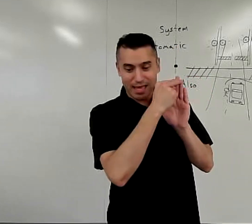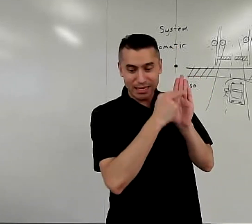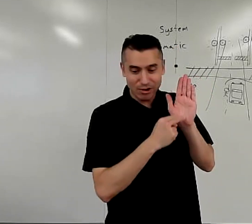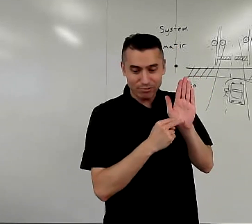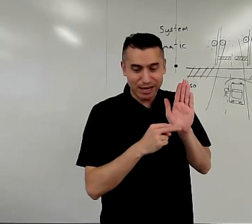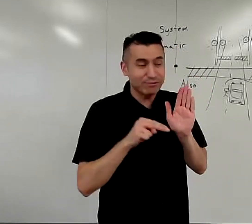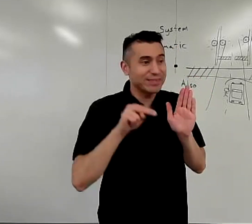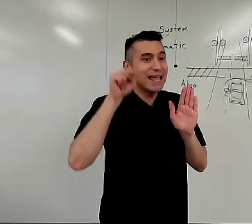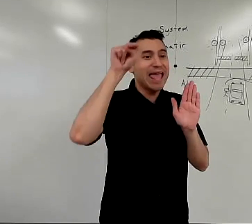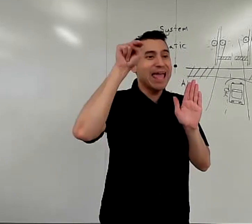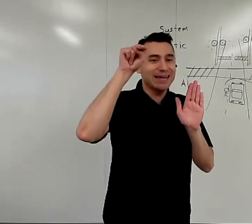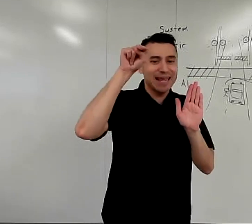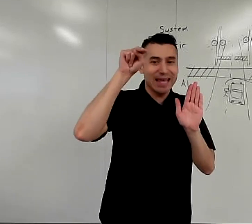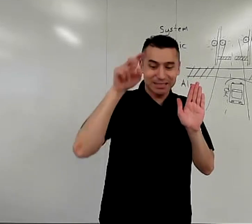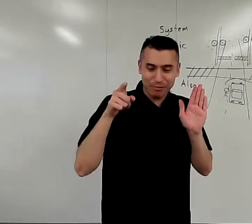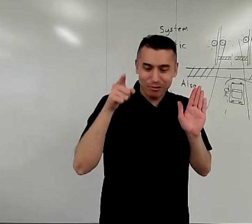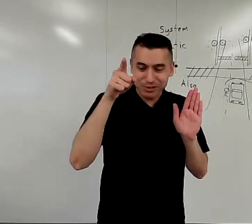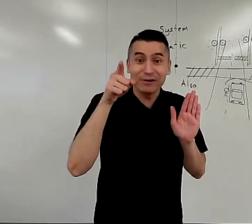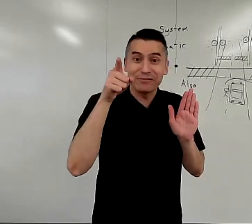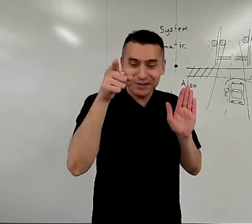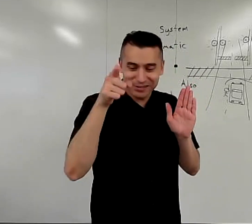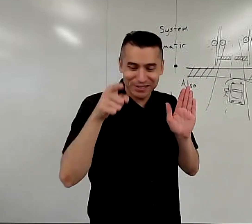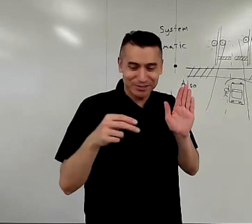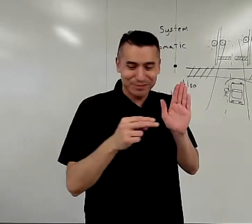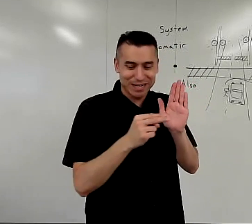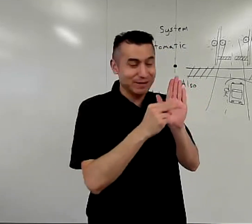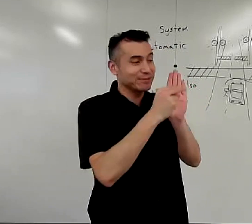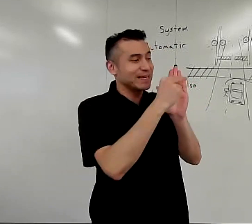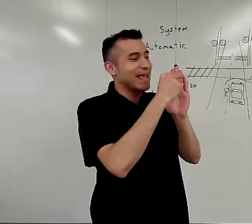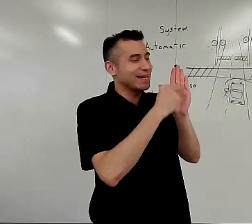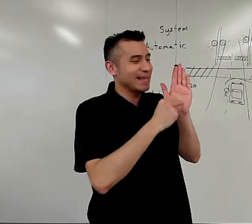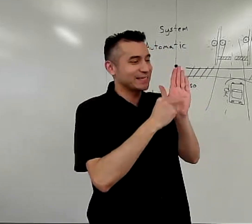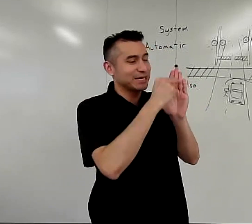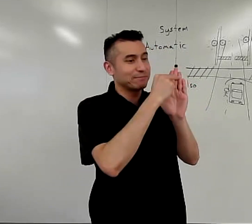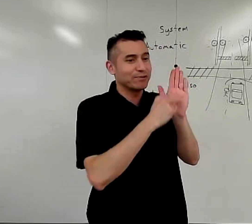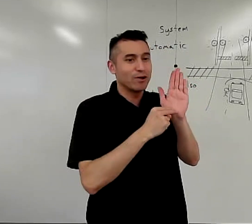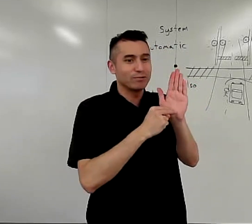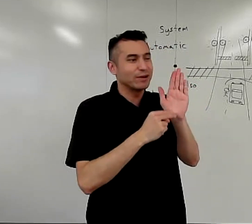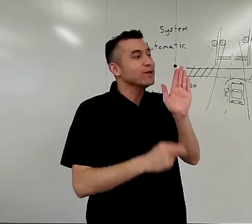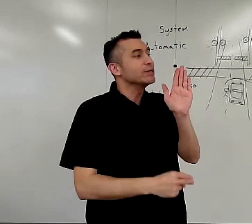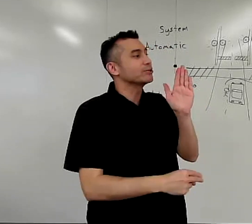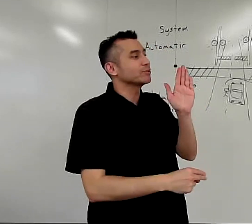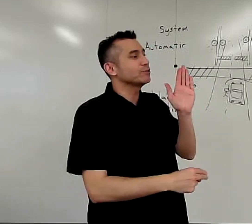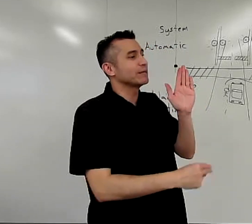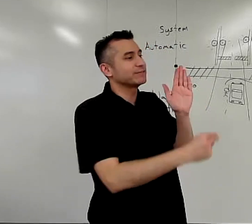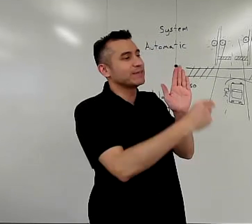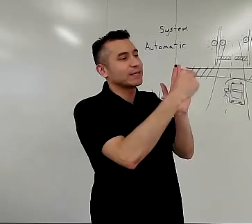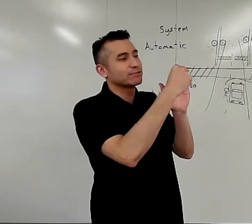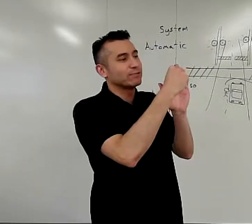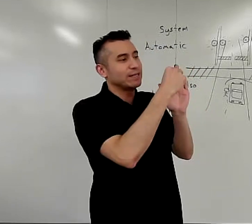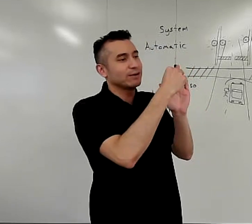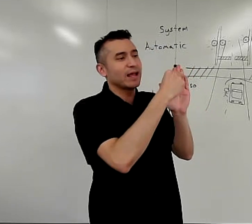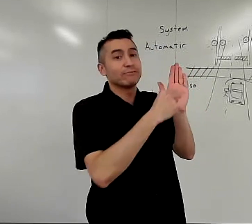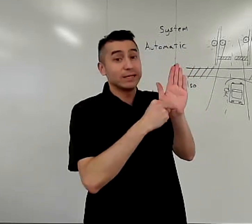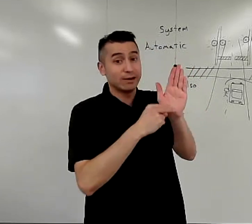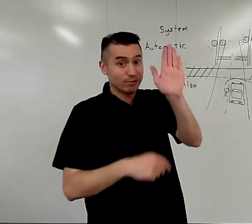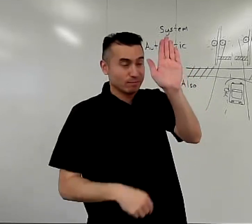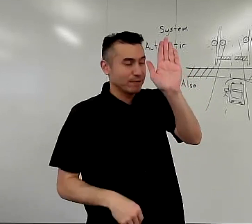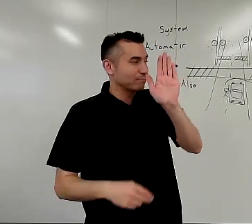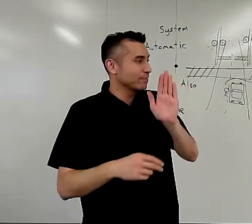A note, yeah, with an N hand shape. Oh, sorry, very good in the Zoom chat there, with an N hand shape for note there. You're showing 2 lines of text, one here and one here on your paper